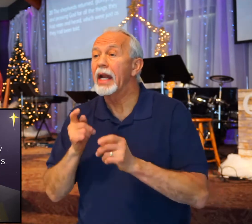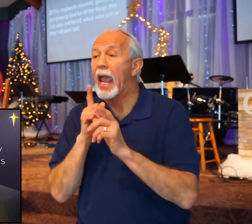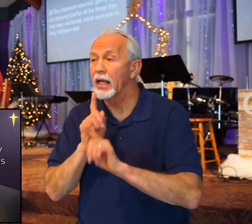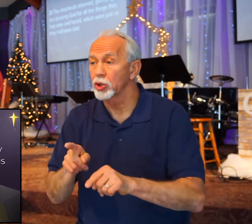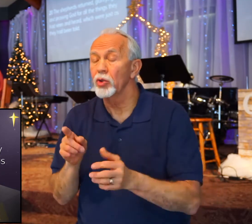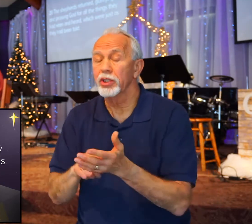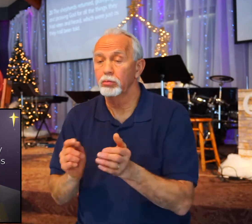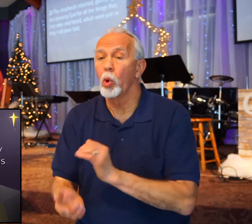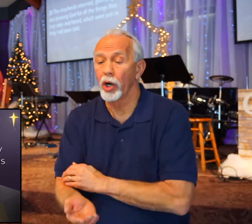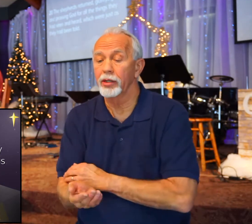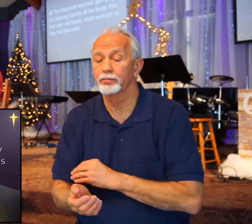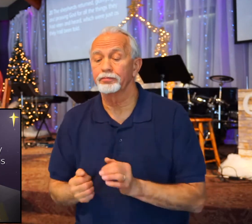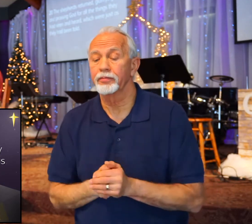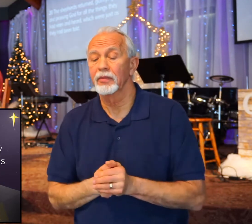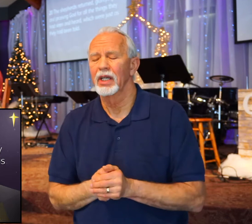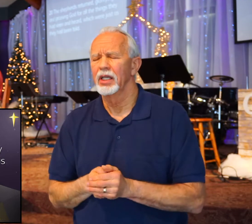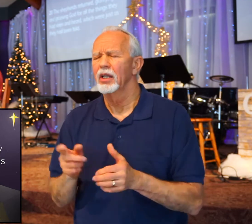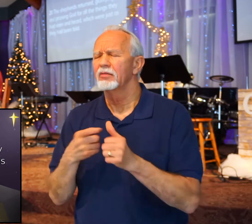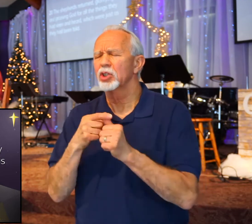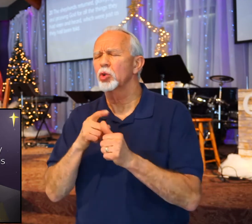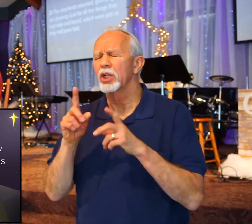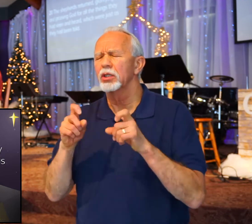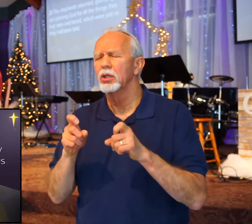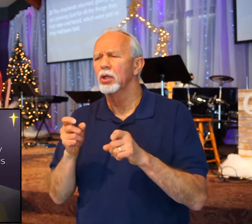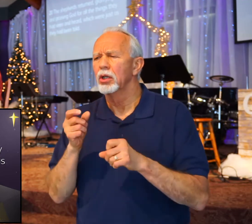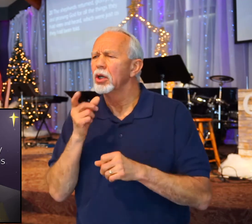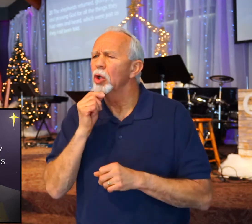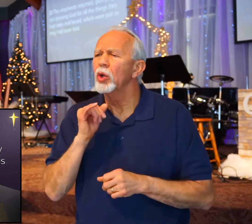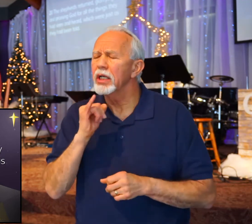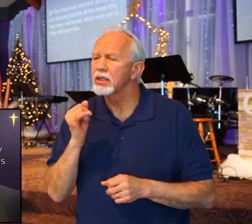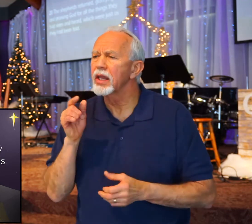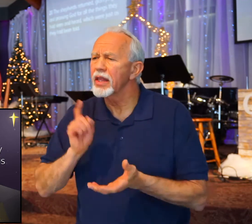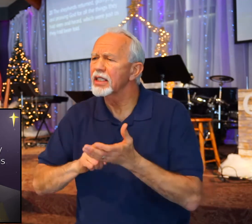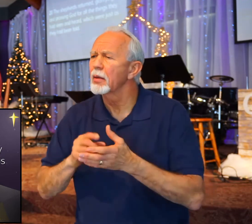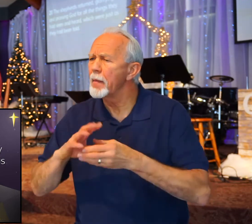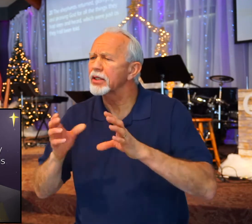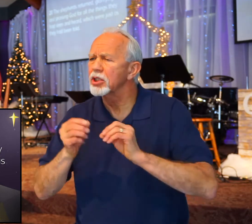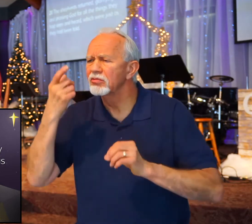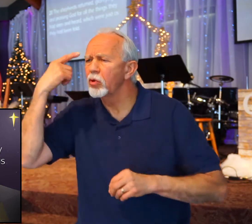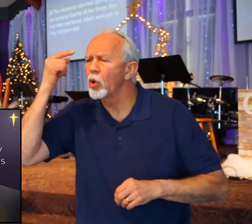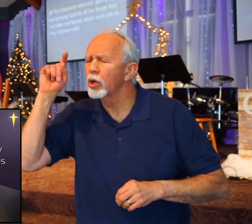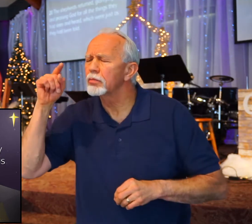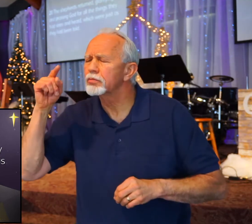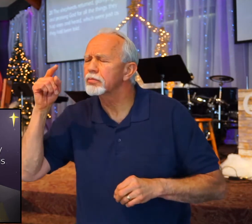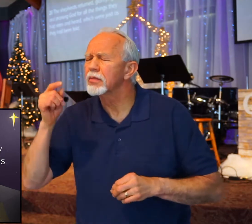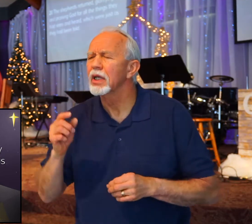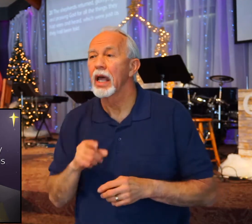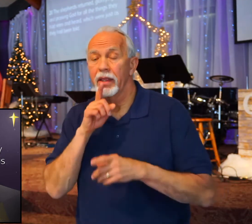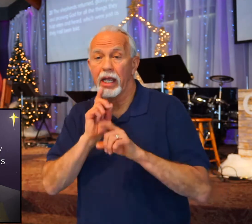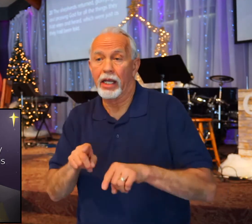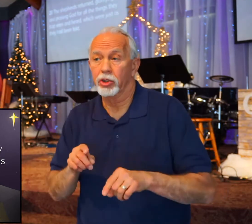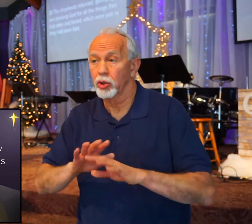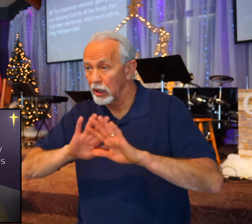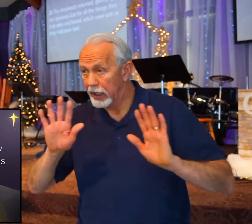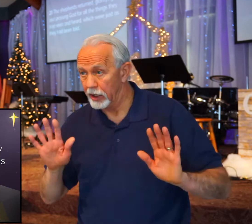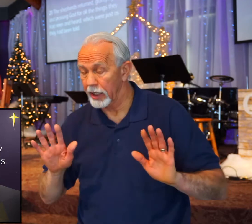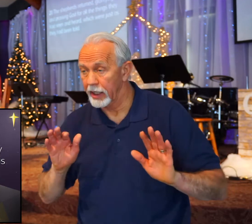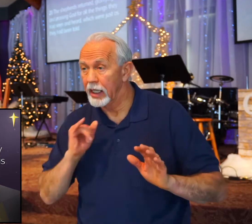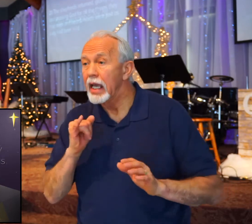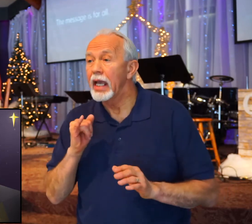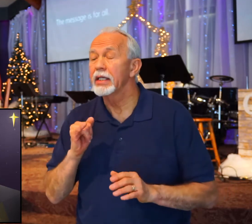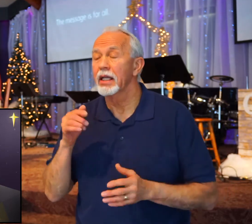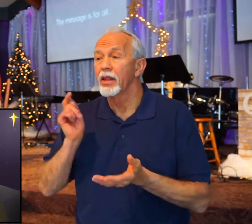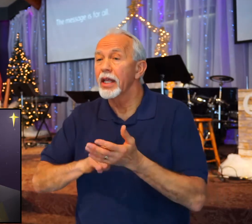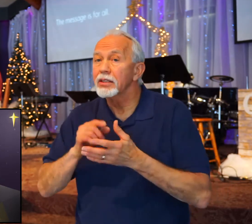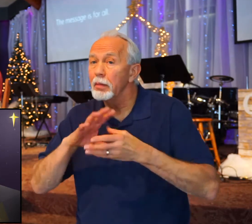the Scripture. So the first question is, who is this message for? And the answer that we see very clearly in Scripture is that